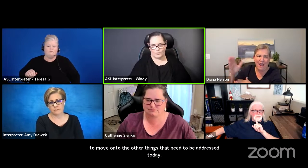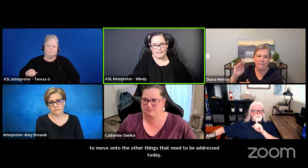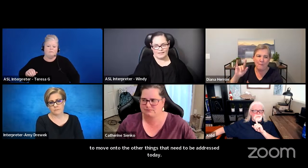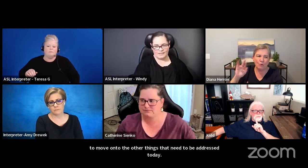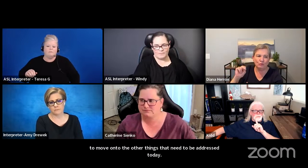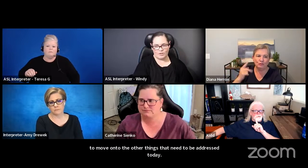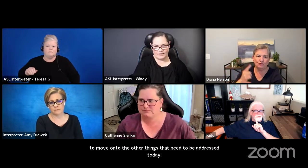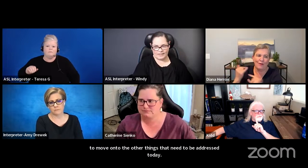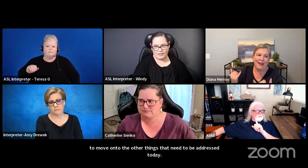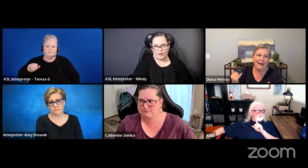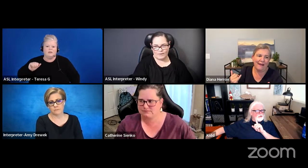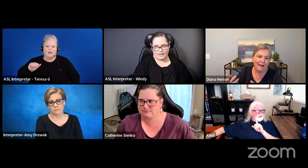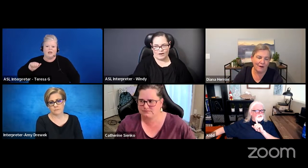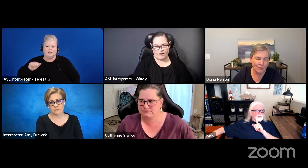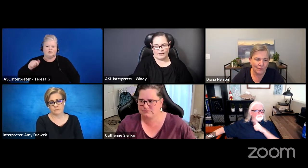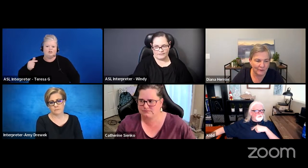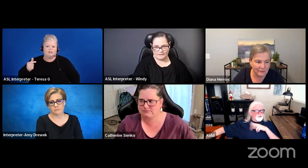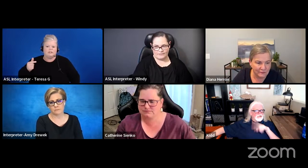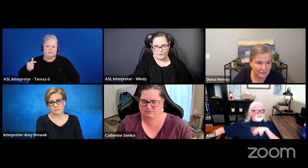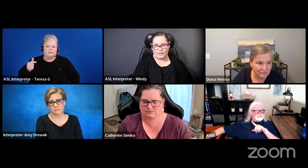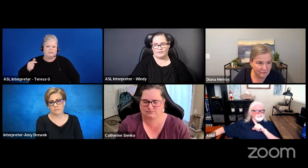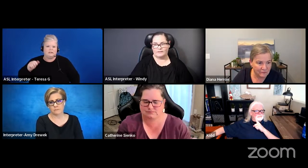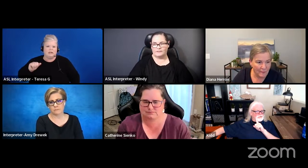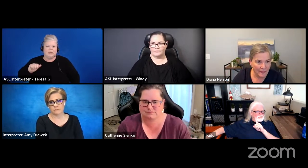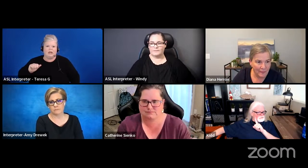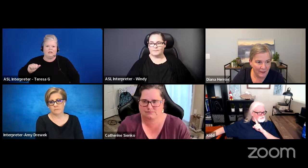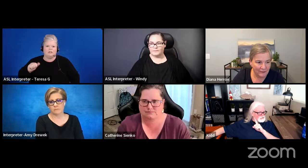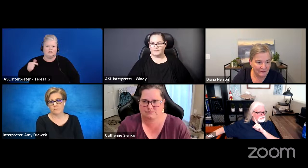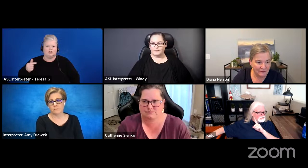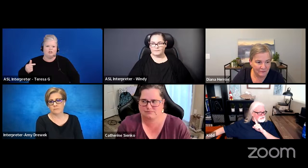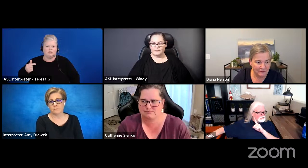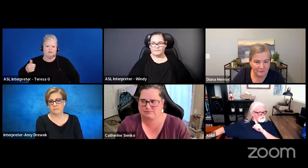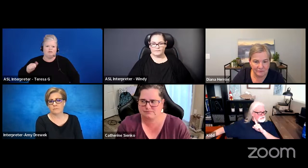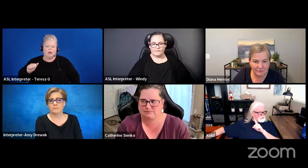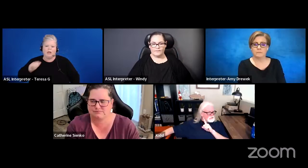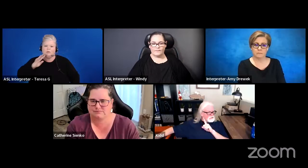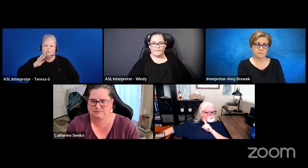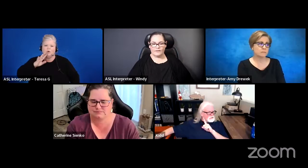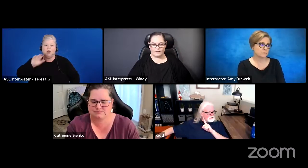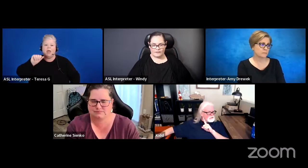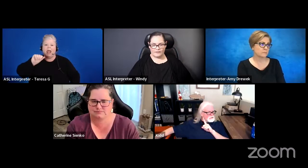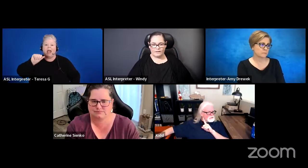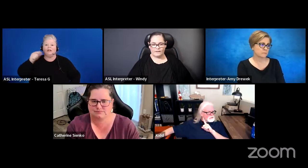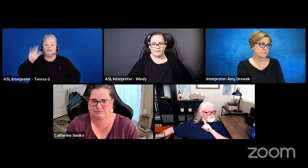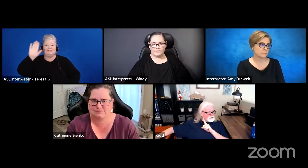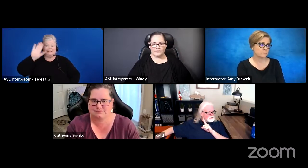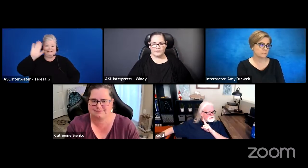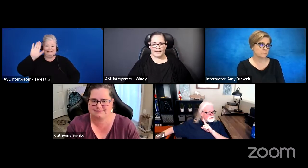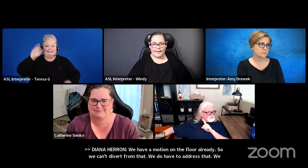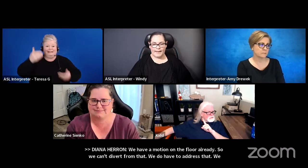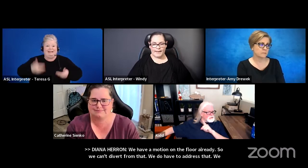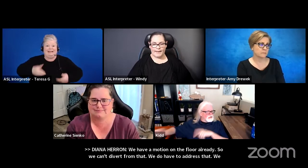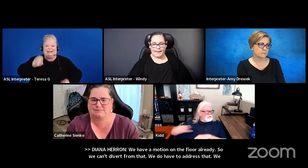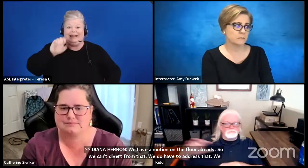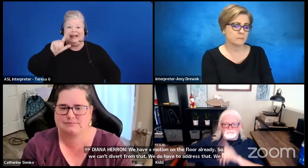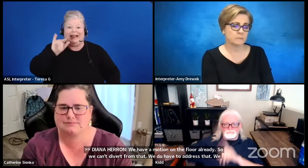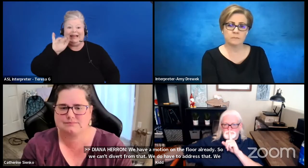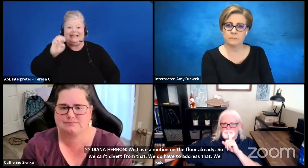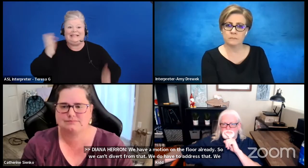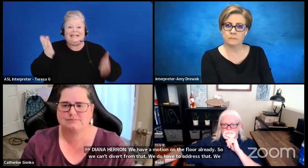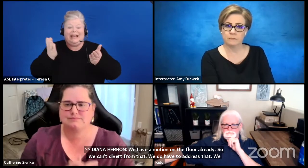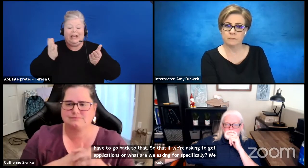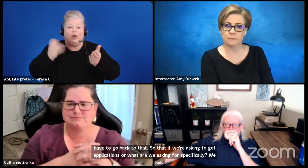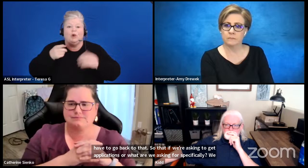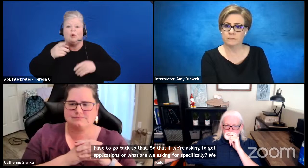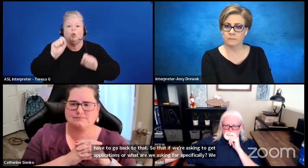to finish with this motion that's already on the floor. This is Elise. You can table